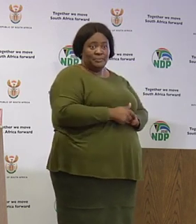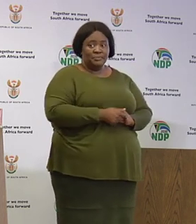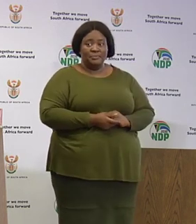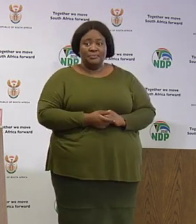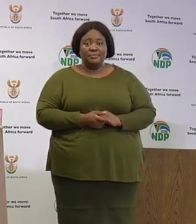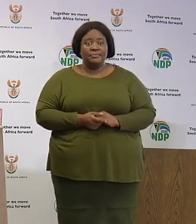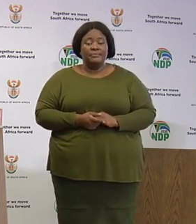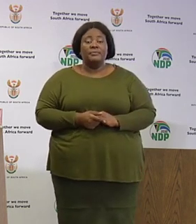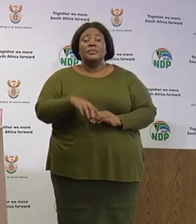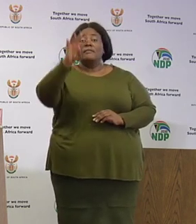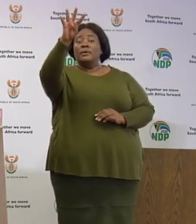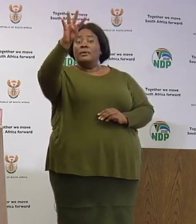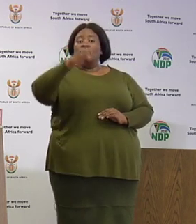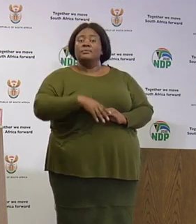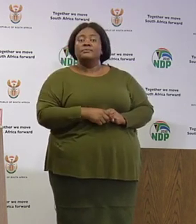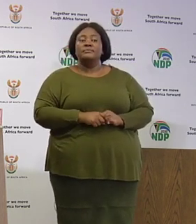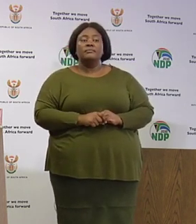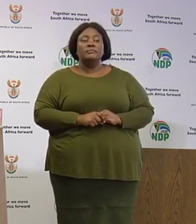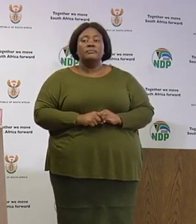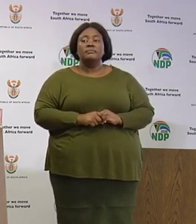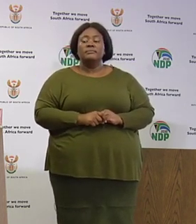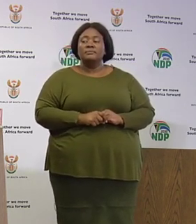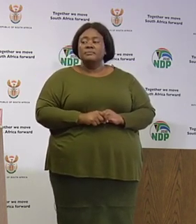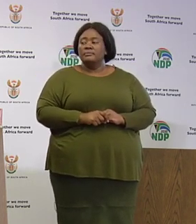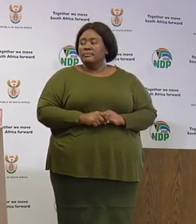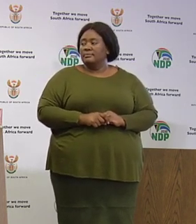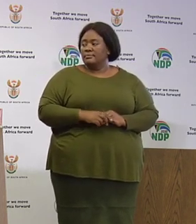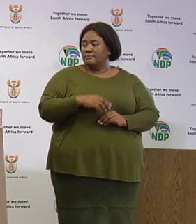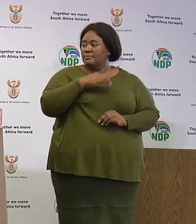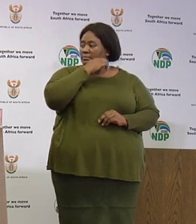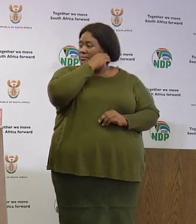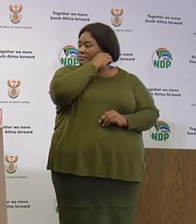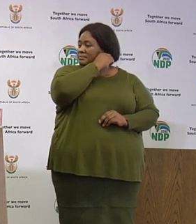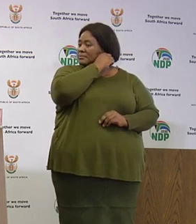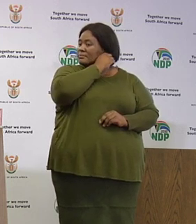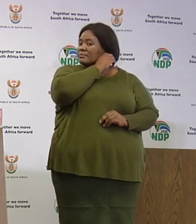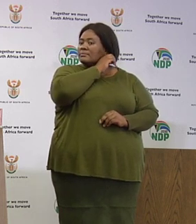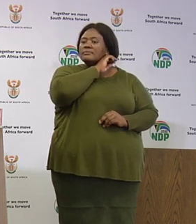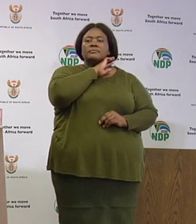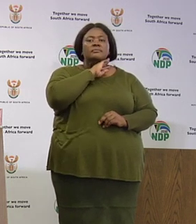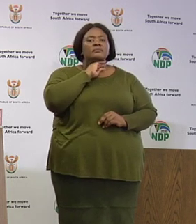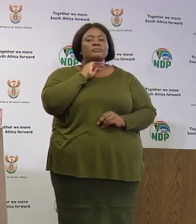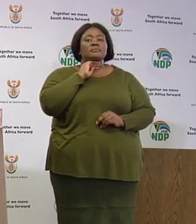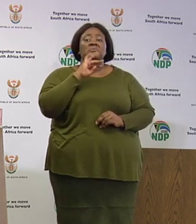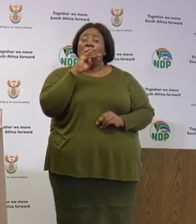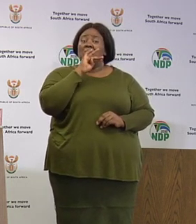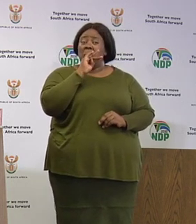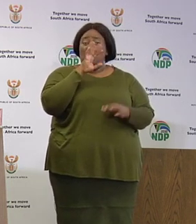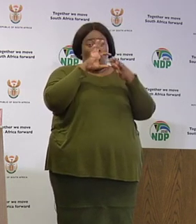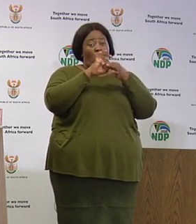3, 4. Looks like we will go home